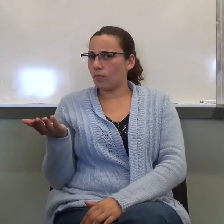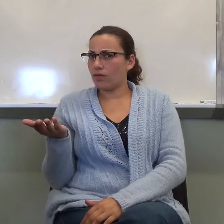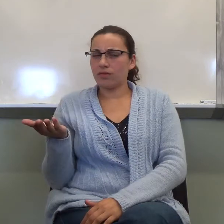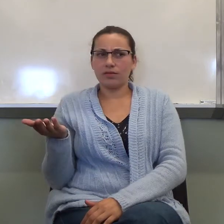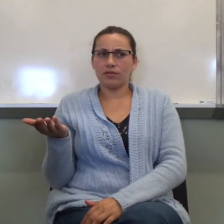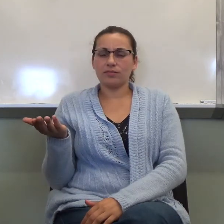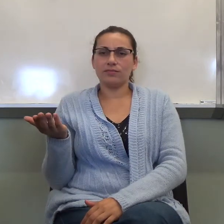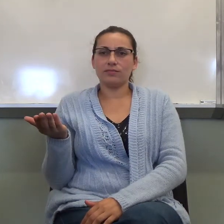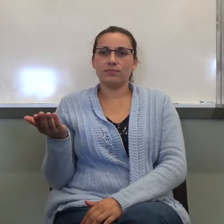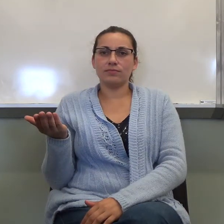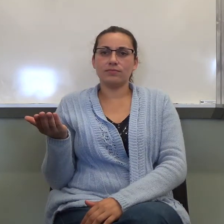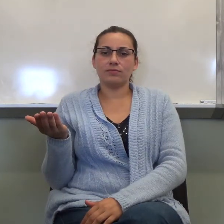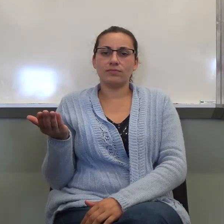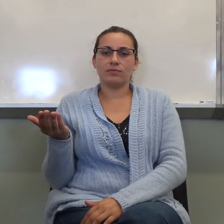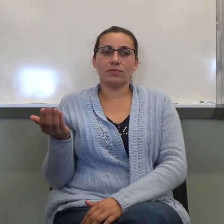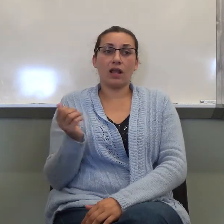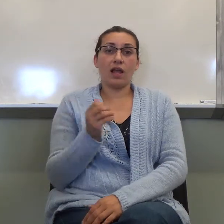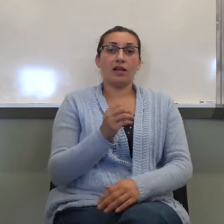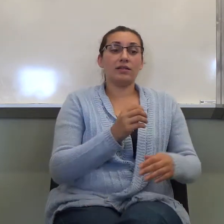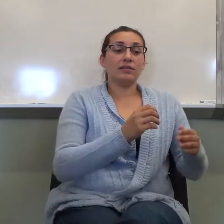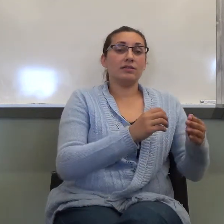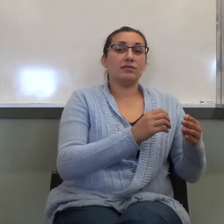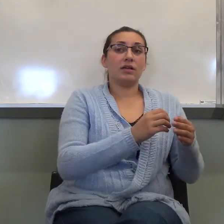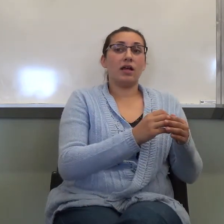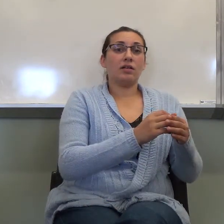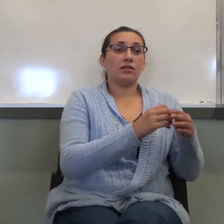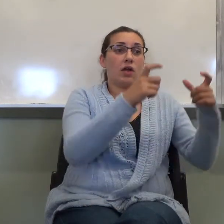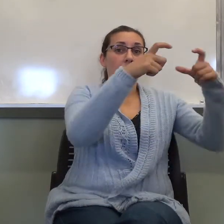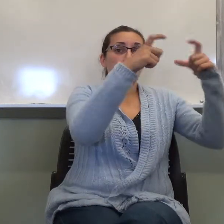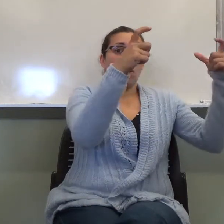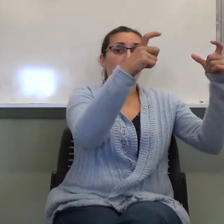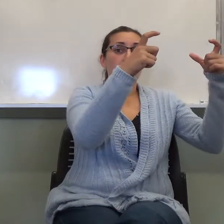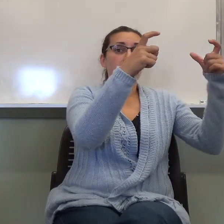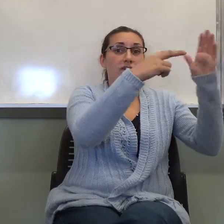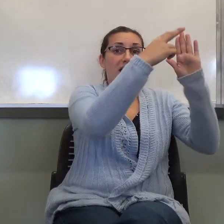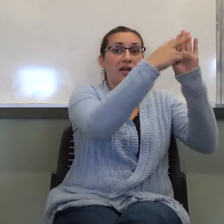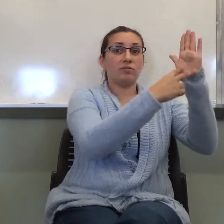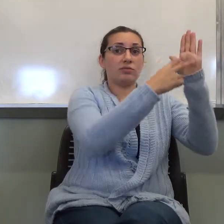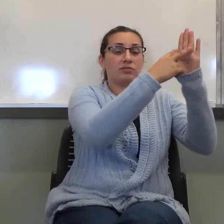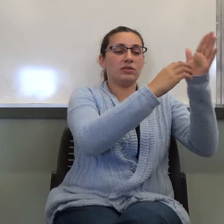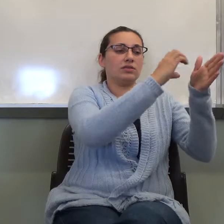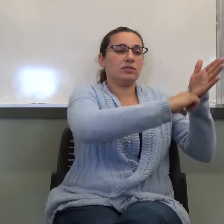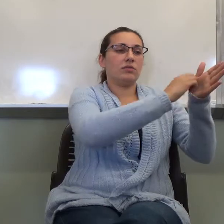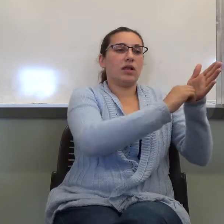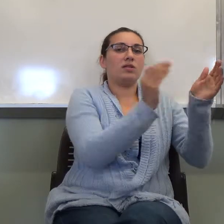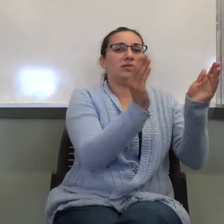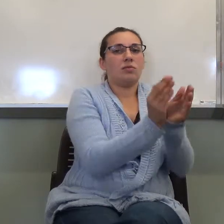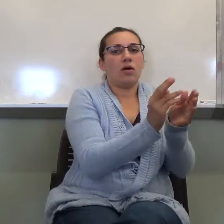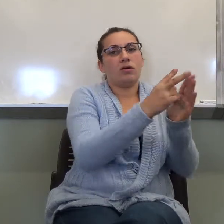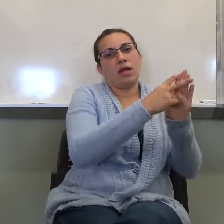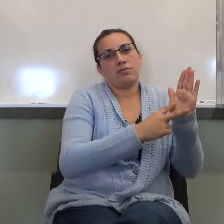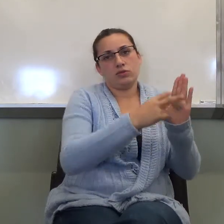subtract the smaller absolute value from the larger, which means I'm going to end up, first of all, doing a subtraction, not an